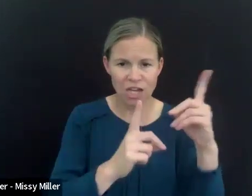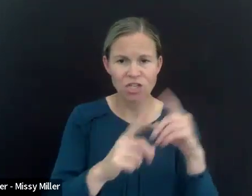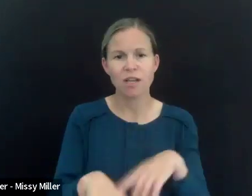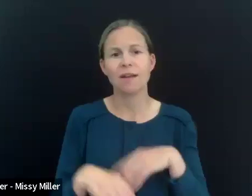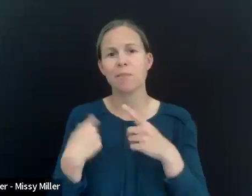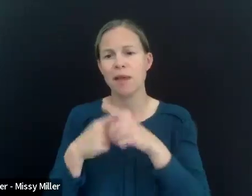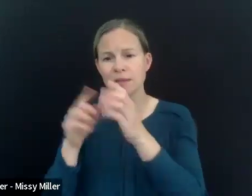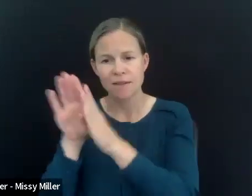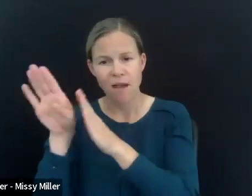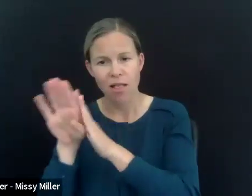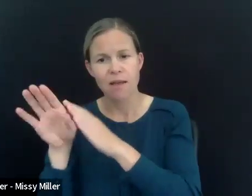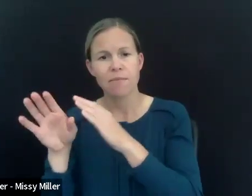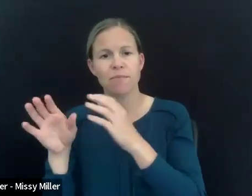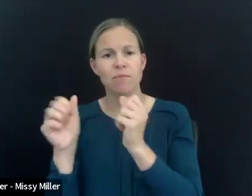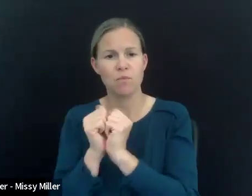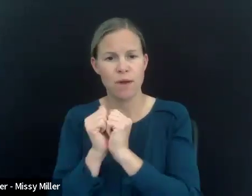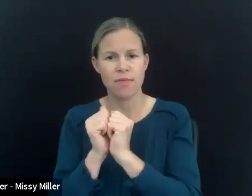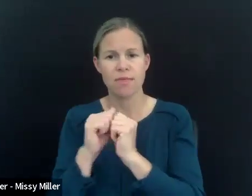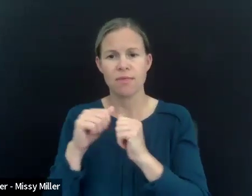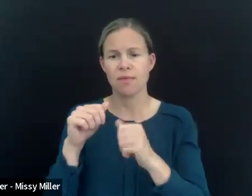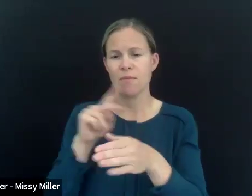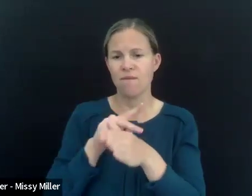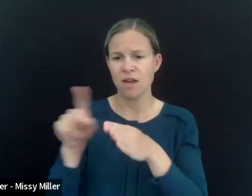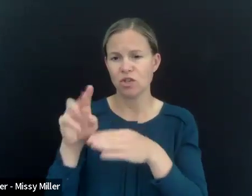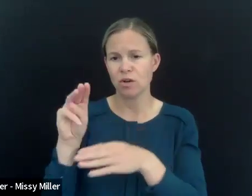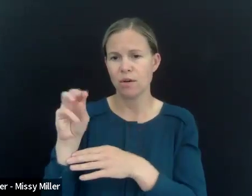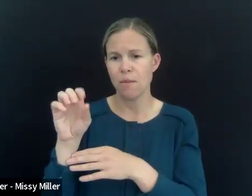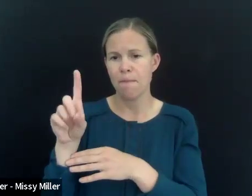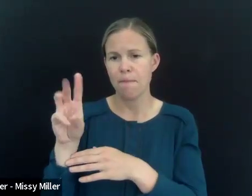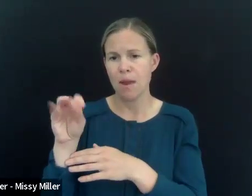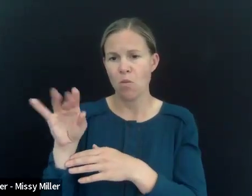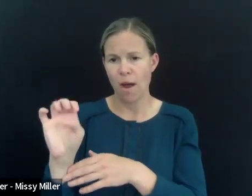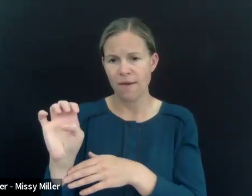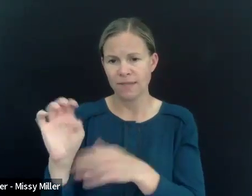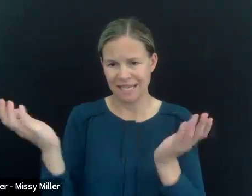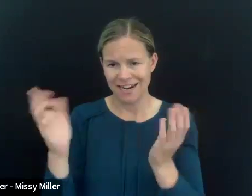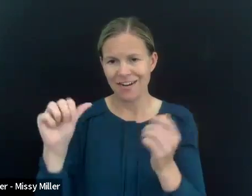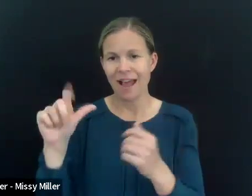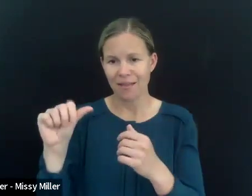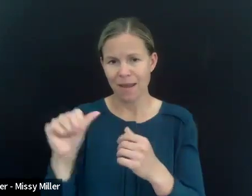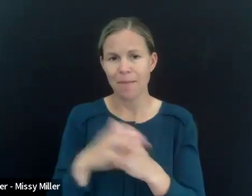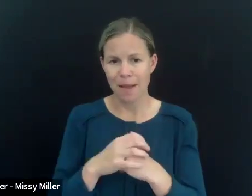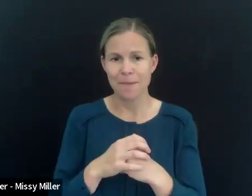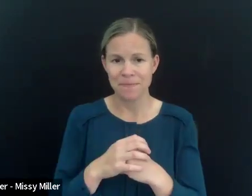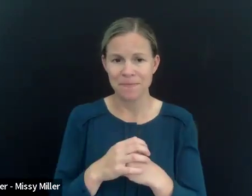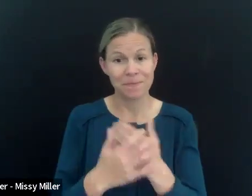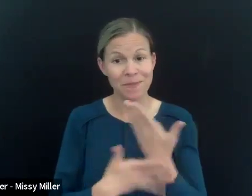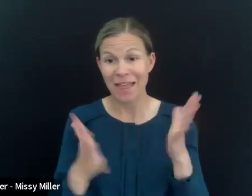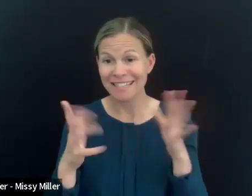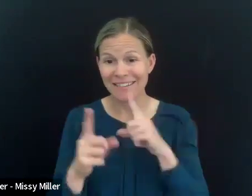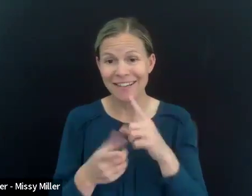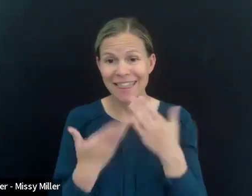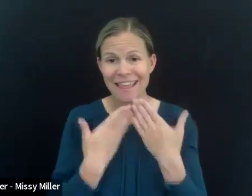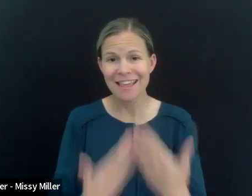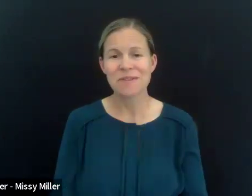physicians, nurse midwives, and professional midwives here in Alabama, kind of destigmatizing midwifery here. All right, that's all.